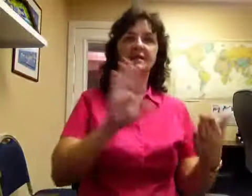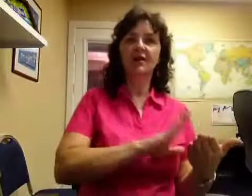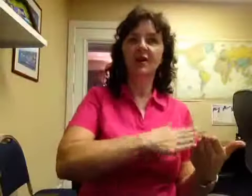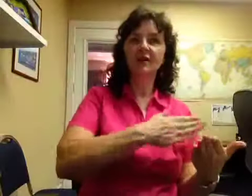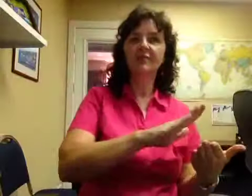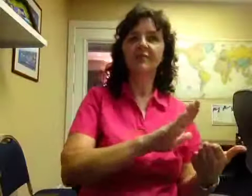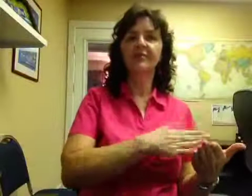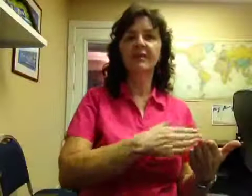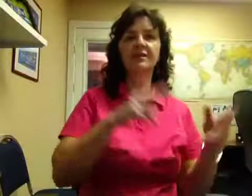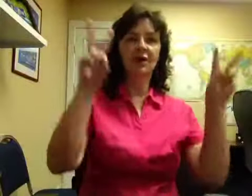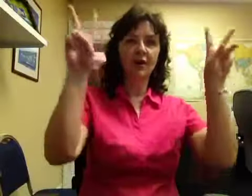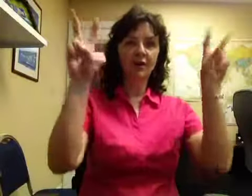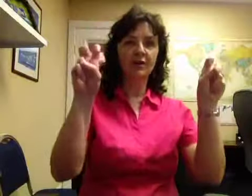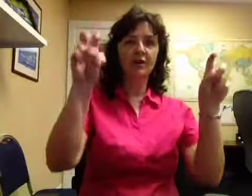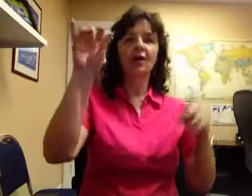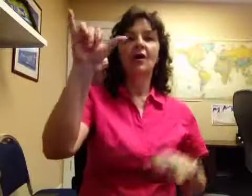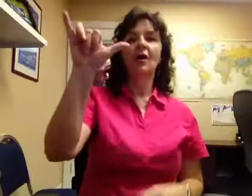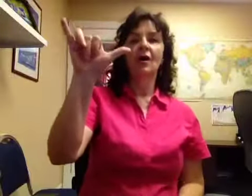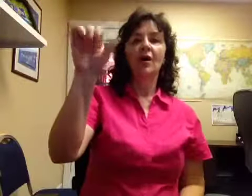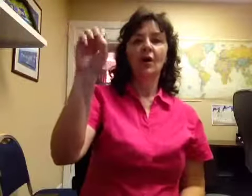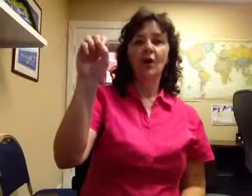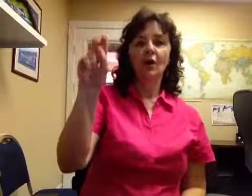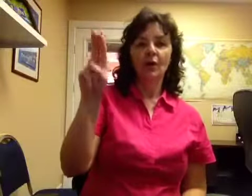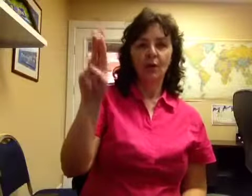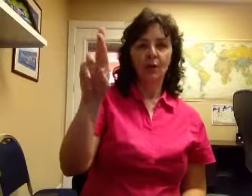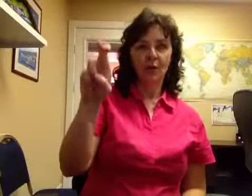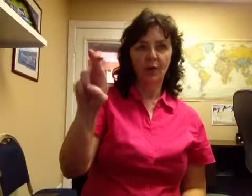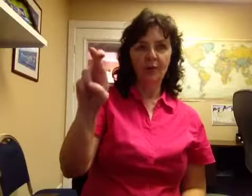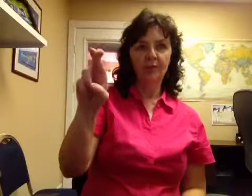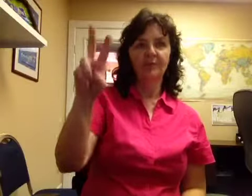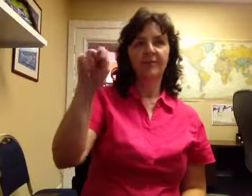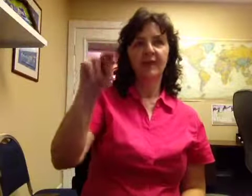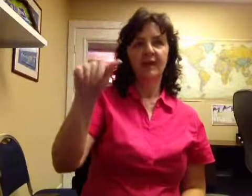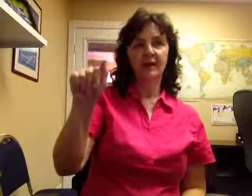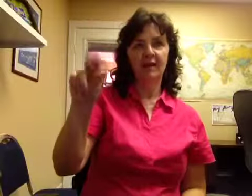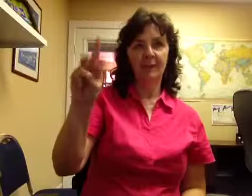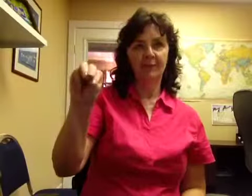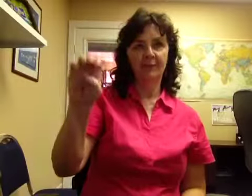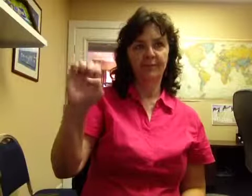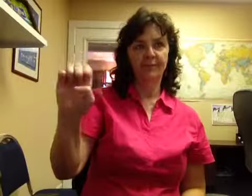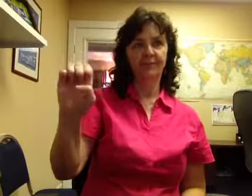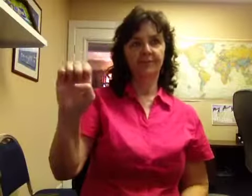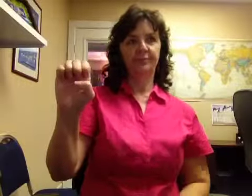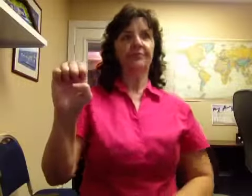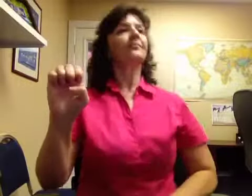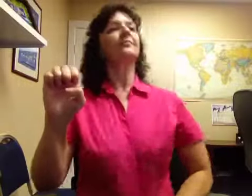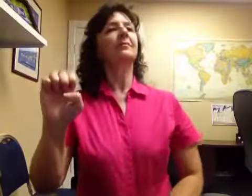This song is called Your Name.